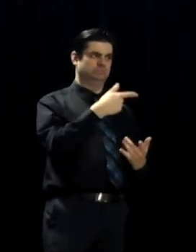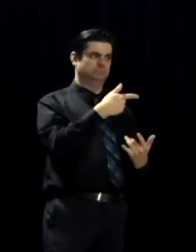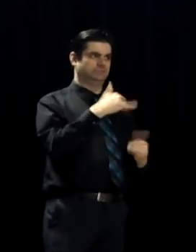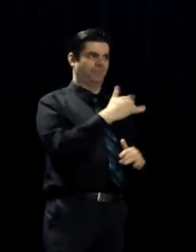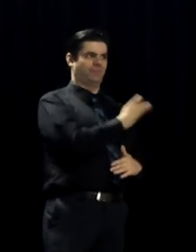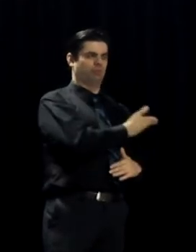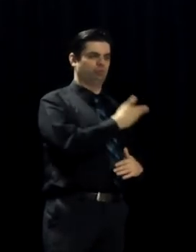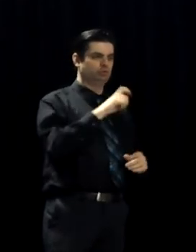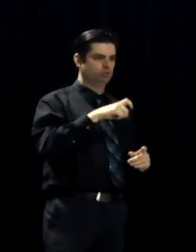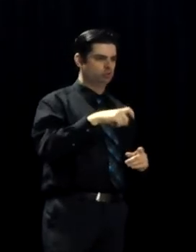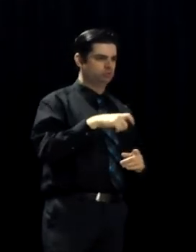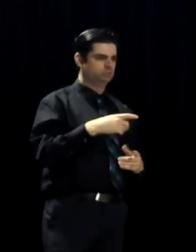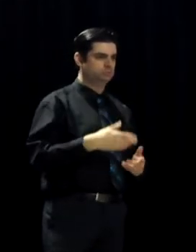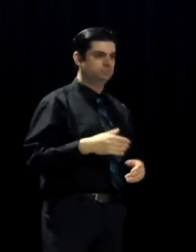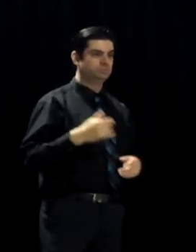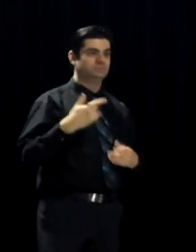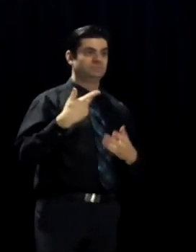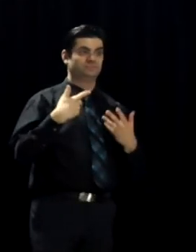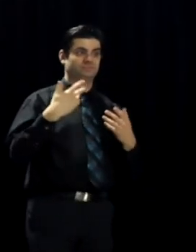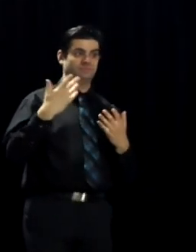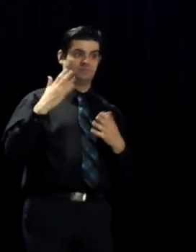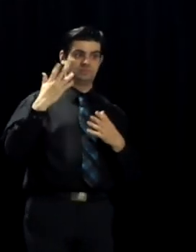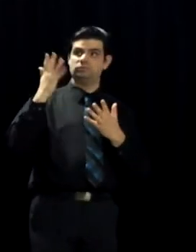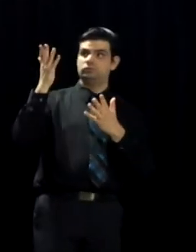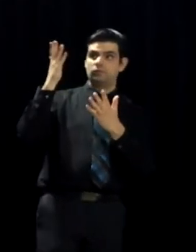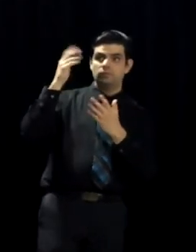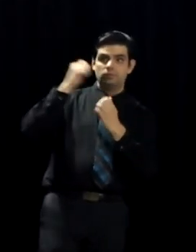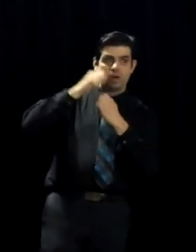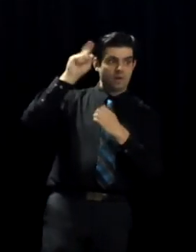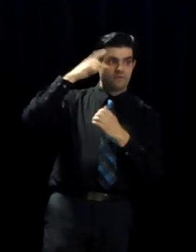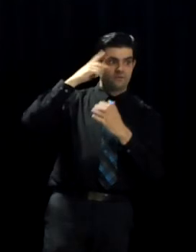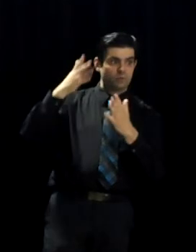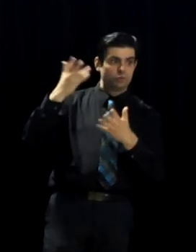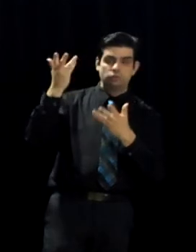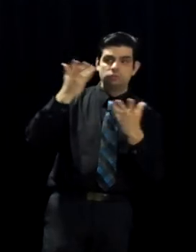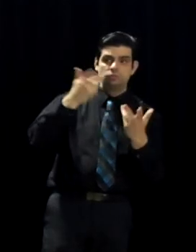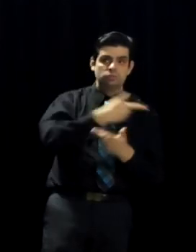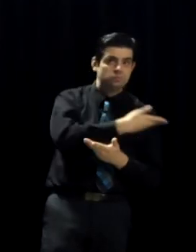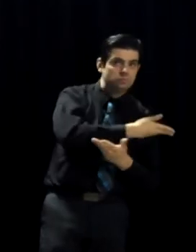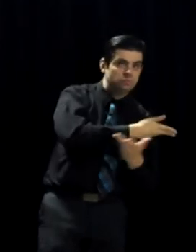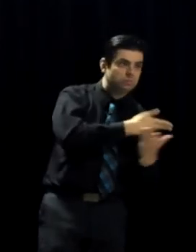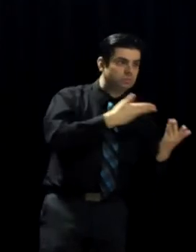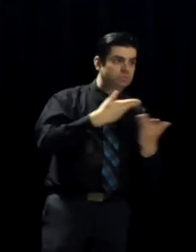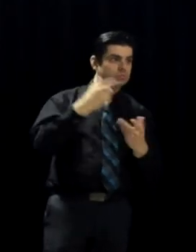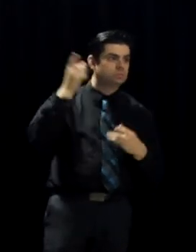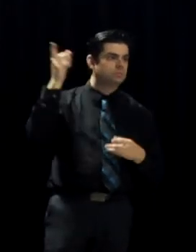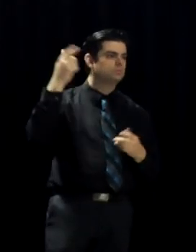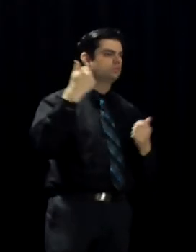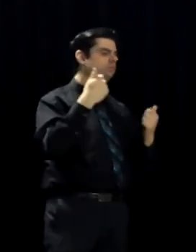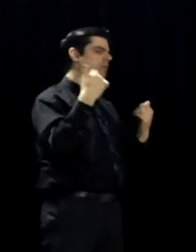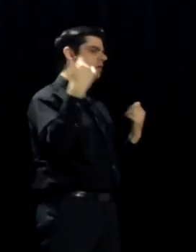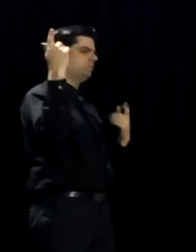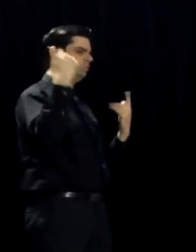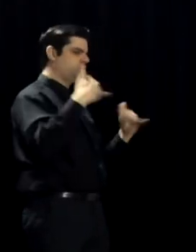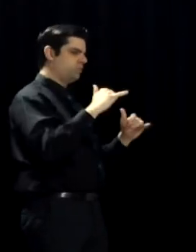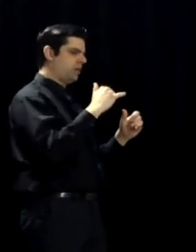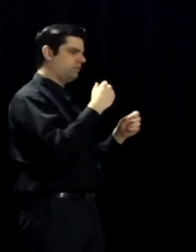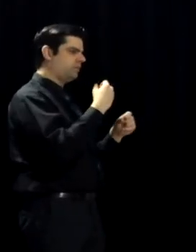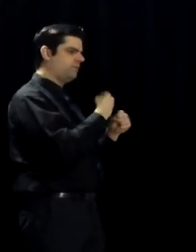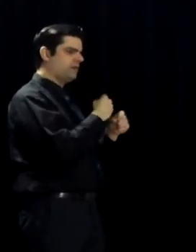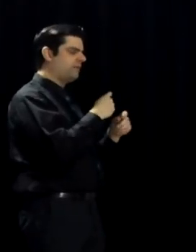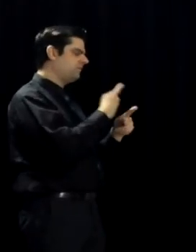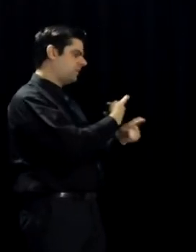that we're working for a solution to locate a nursing home that will be a COVID nursing